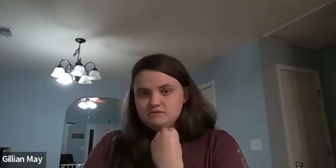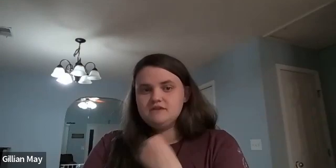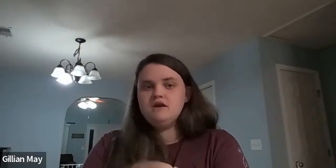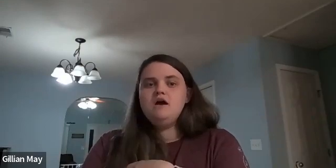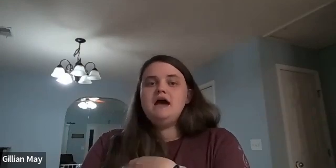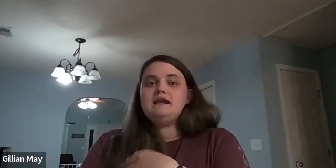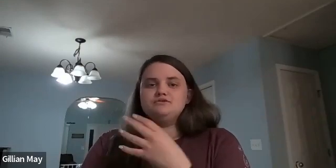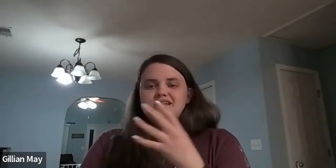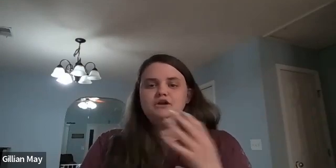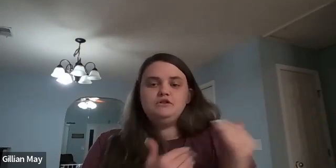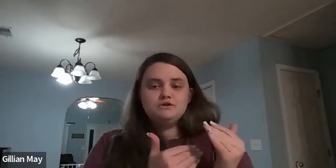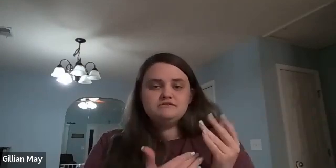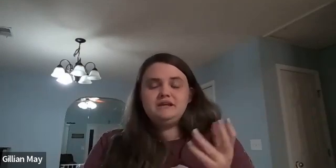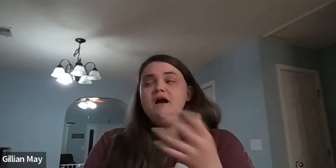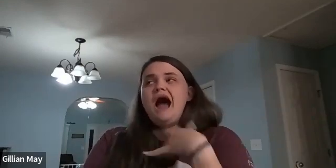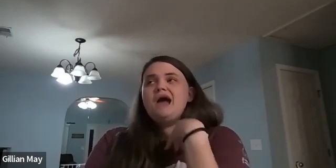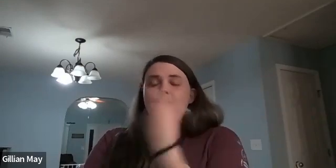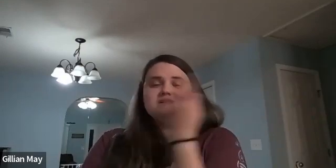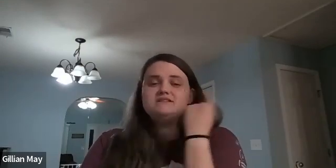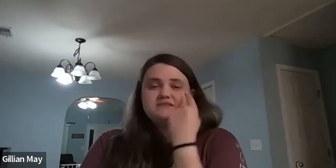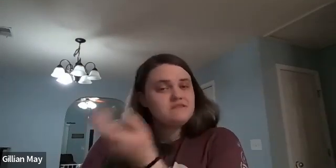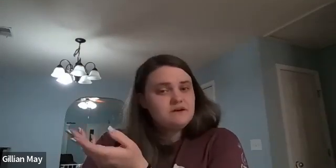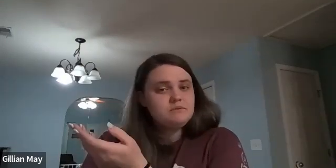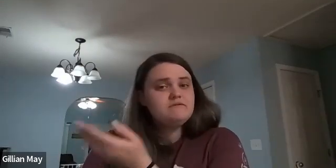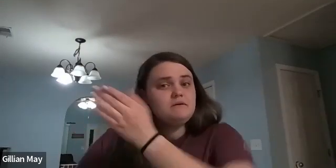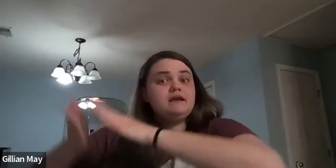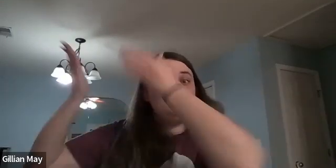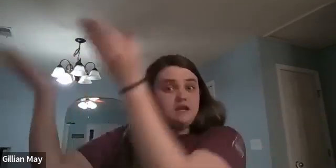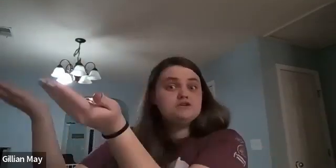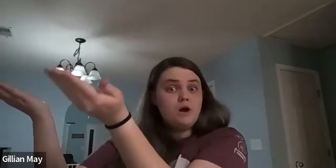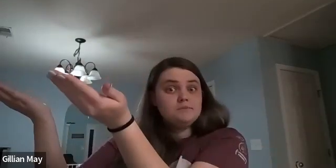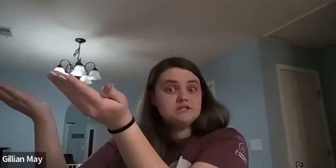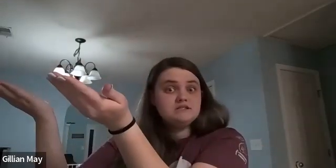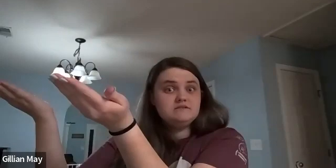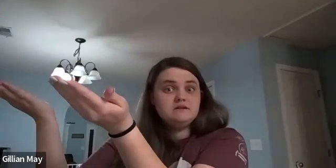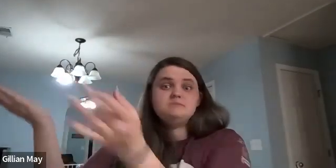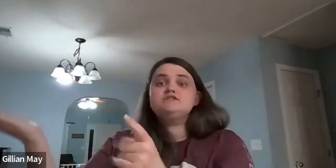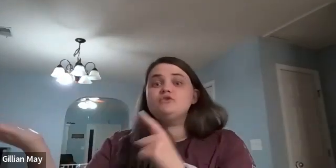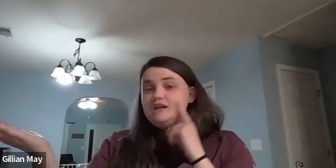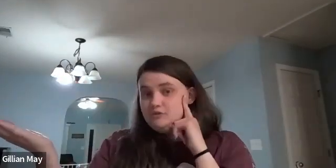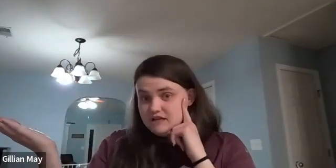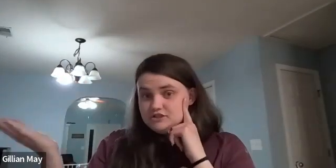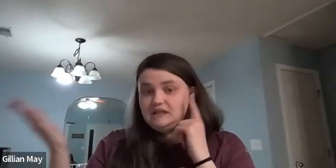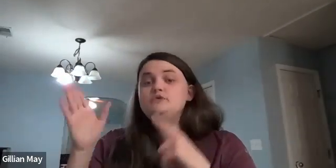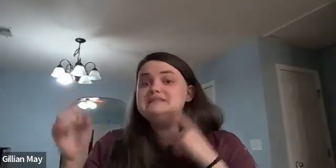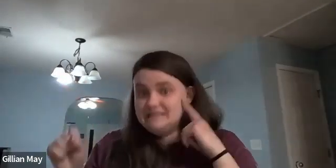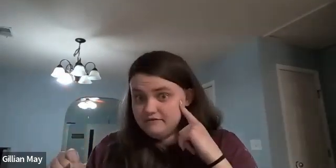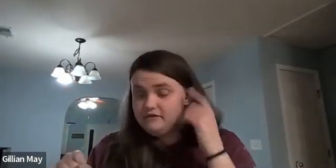with, and I don't really know close of any. I want to think that they would be very like, okay, here are your options, especially for a kid who is actually like, who is deaf.